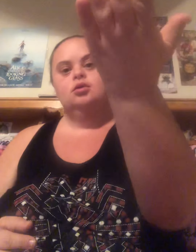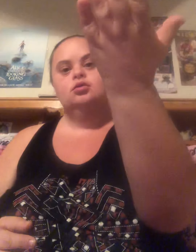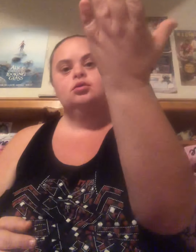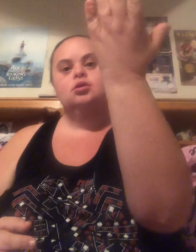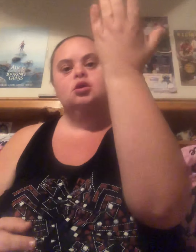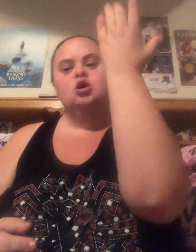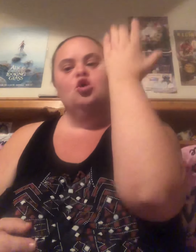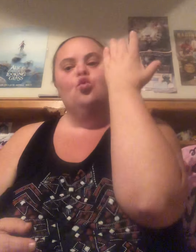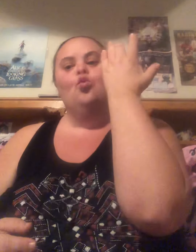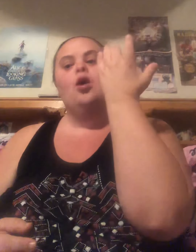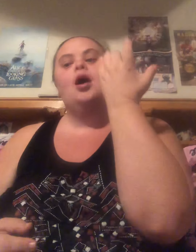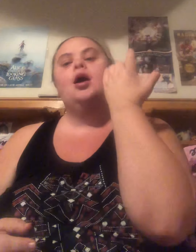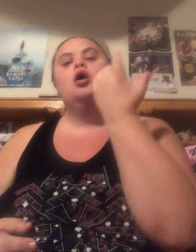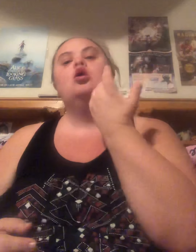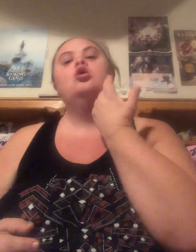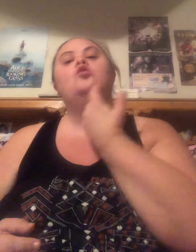hand. Why are we